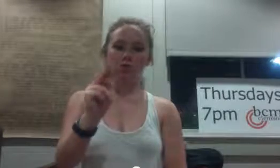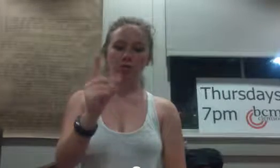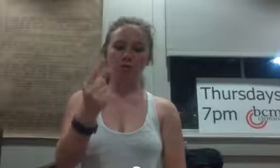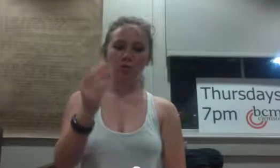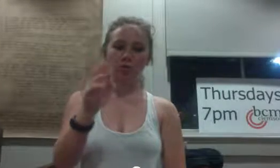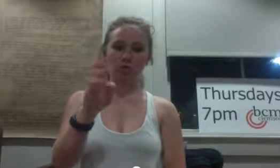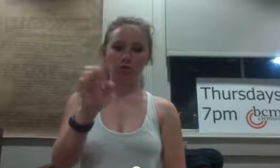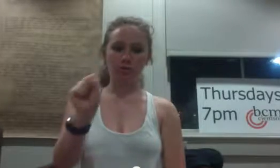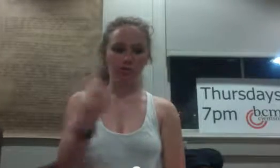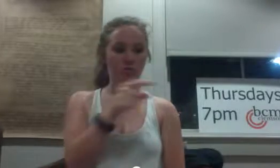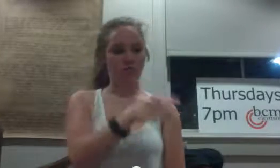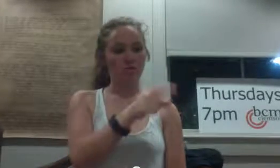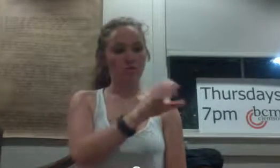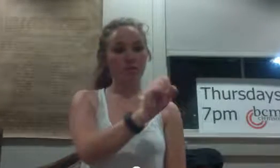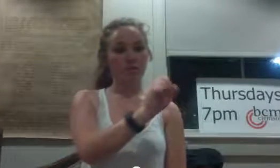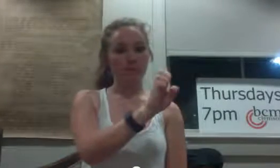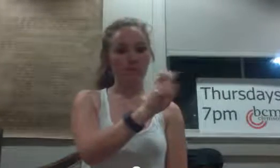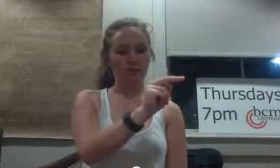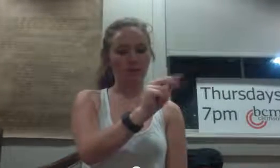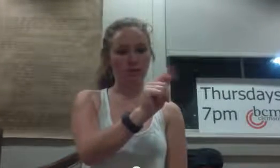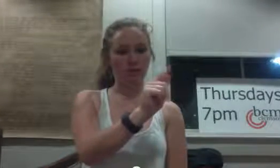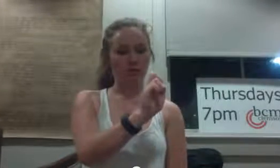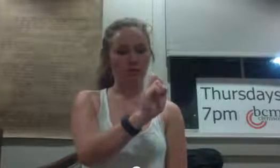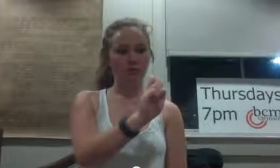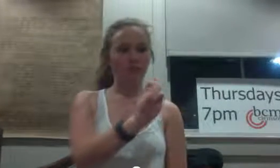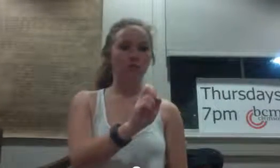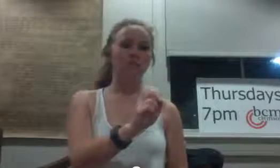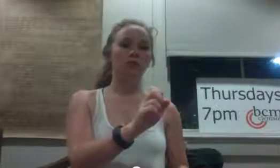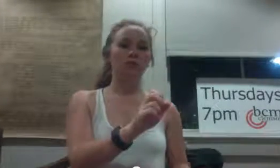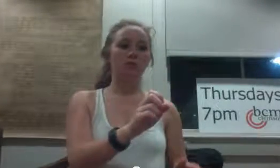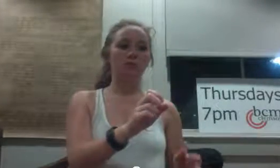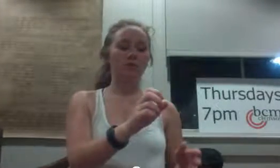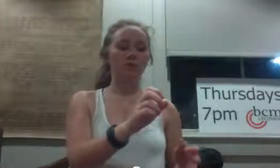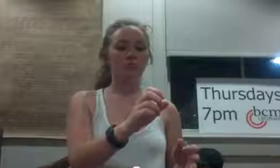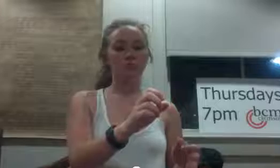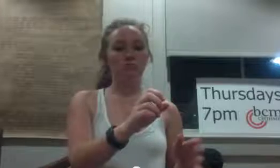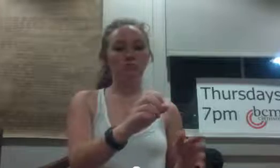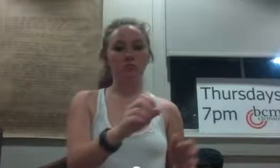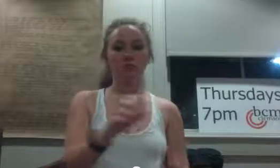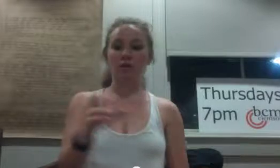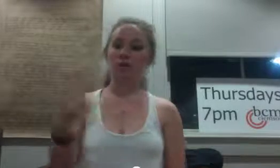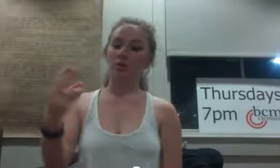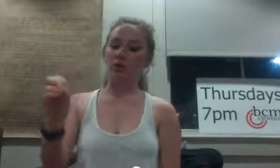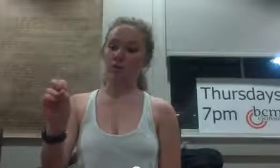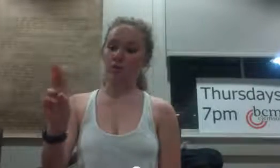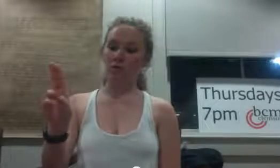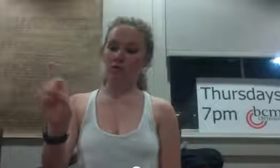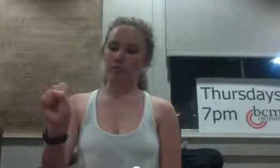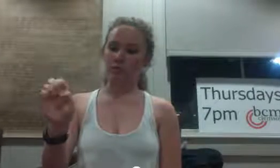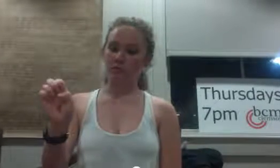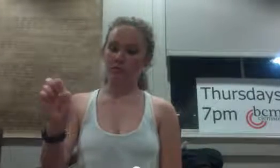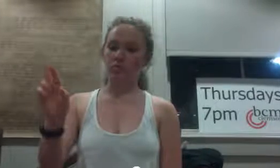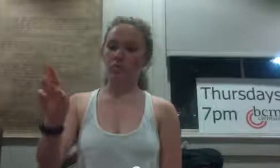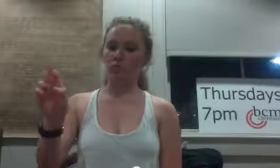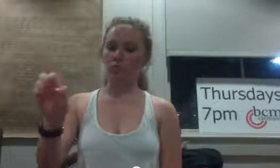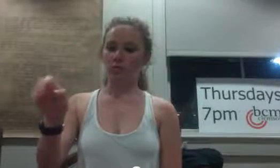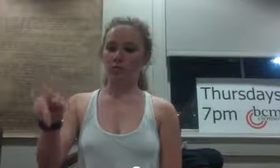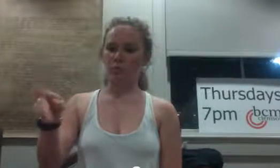are named Congress. This is first part is the Senate group, and then the House